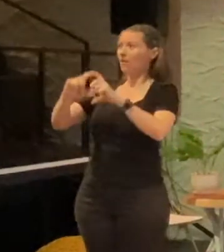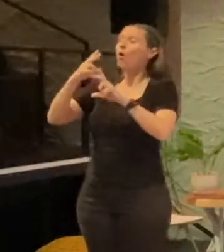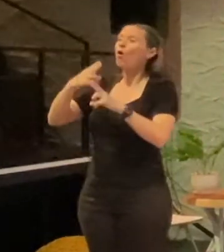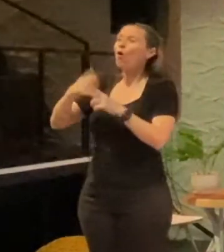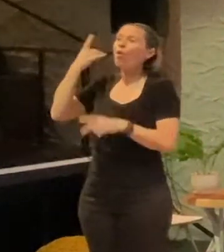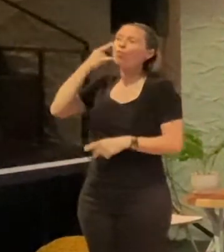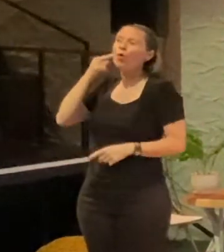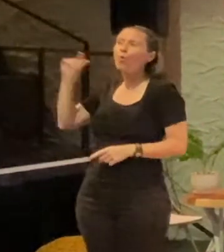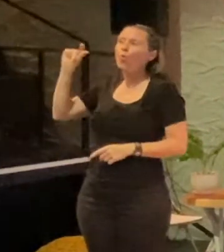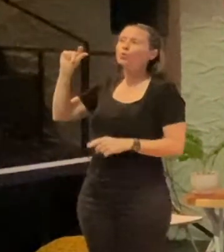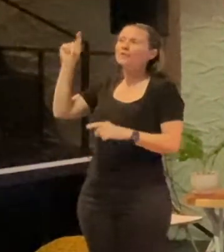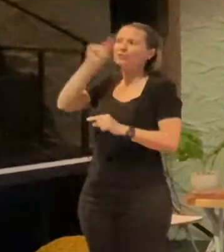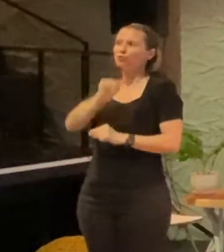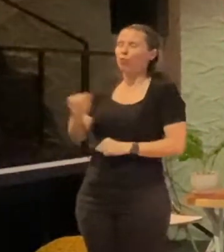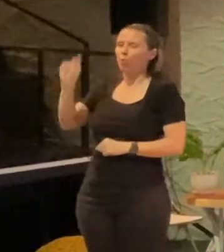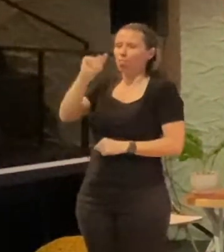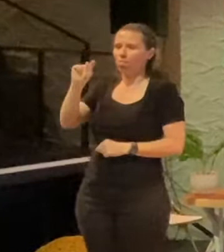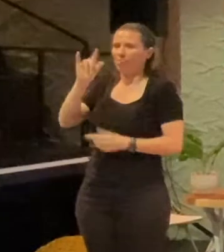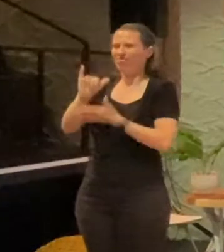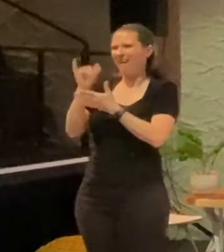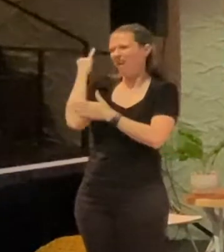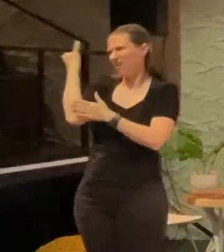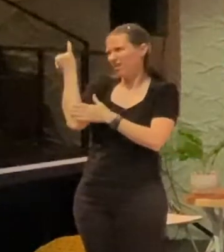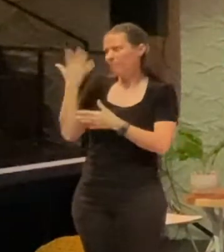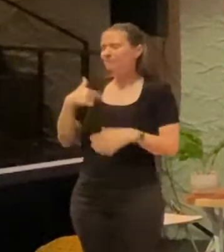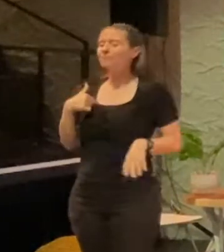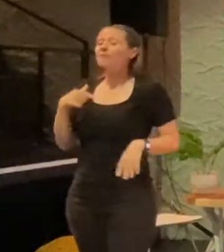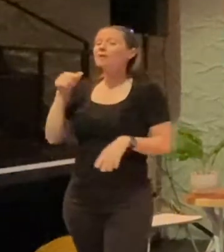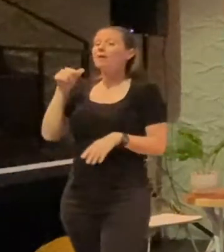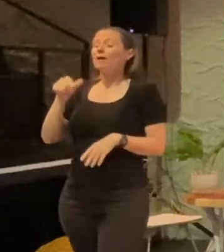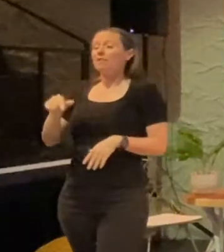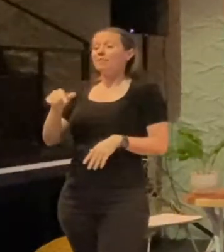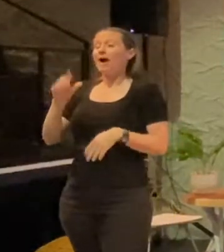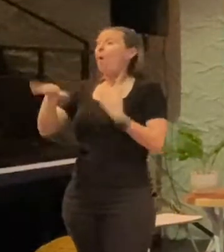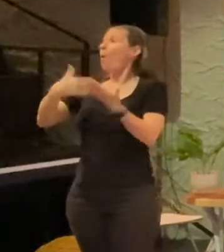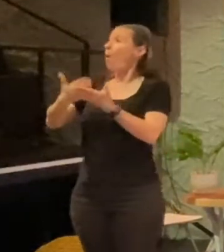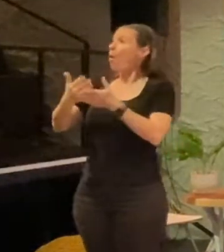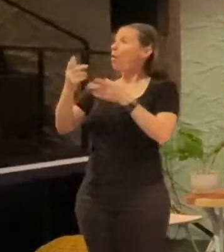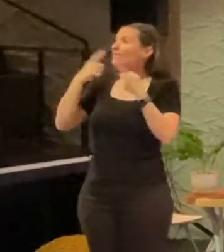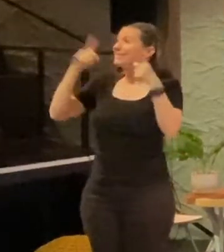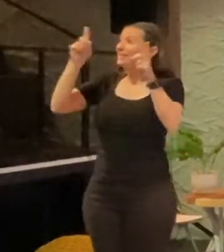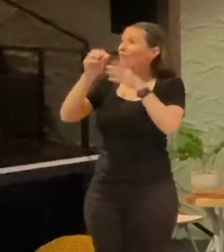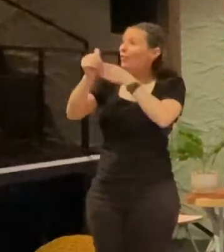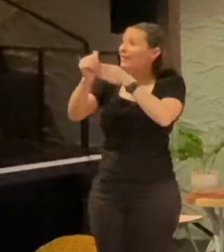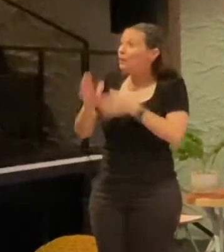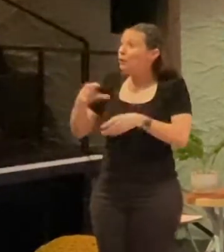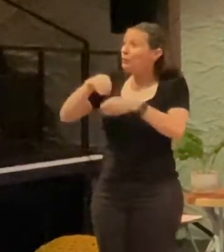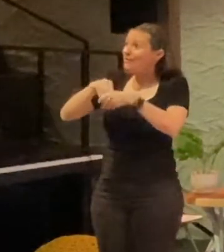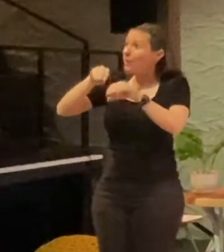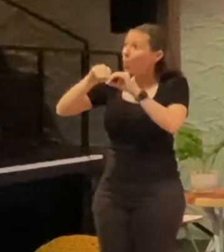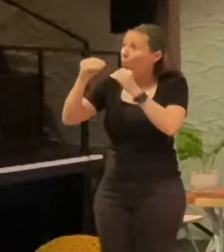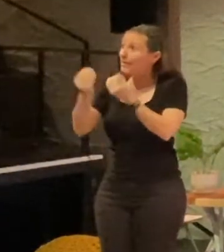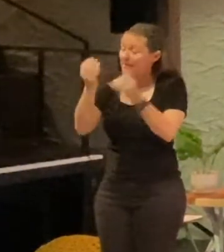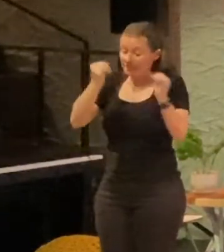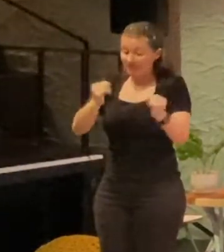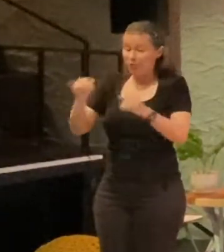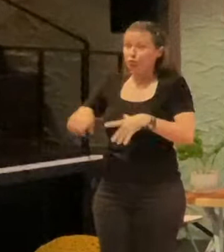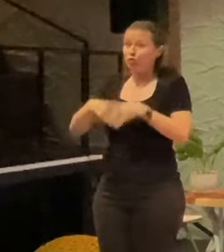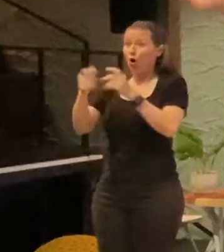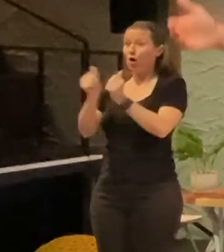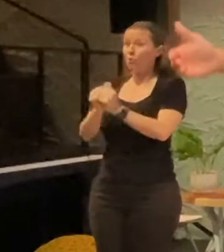right? And essentially, it points out that all successful leaders and organizations and individuals start